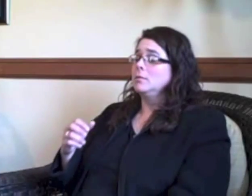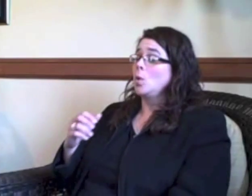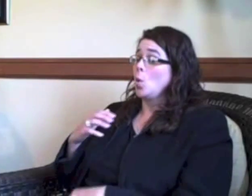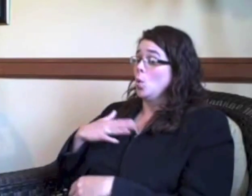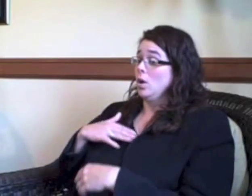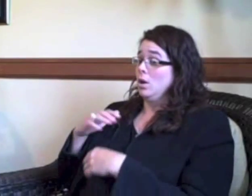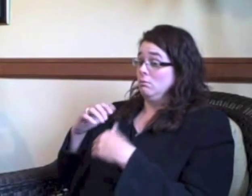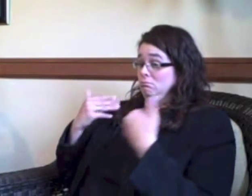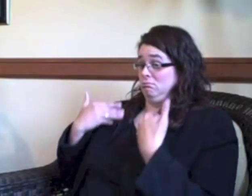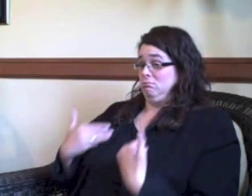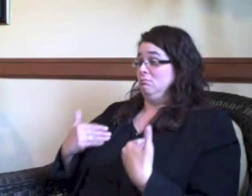day?